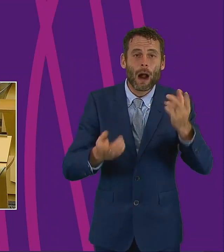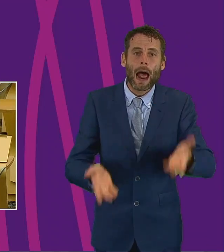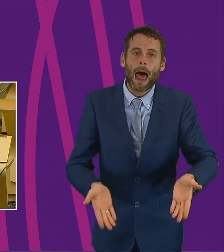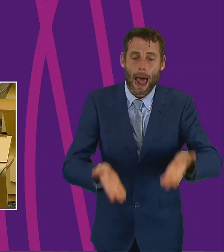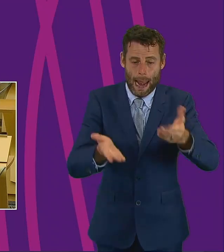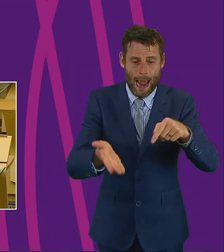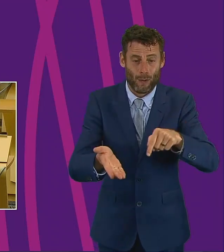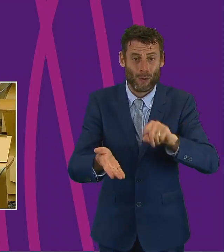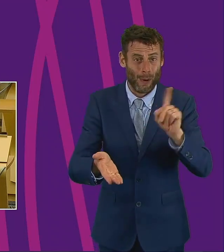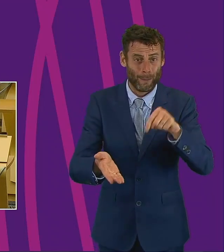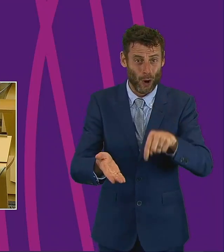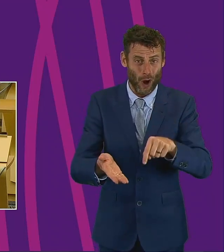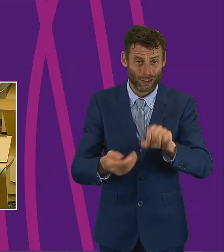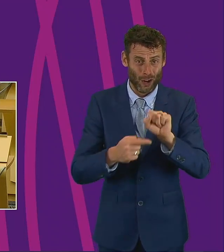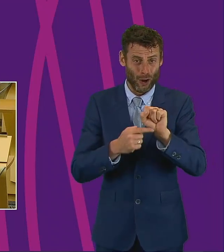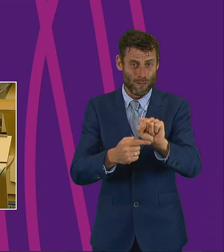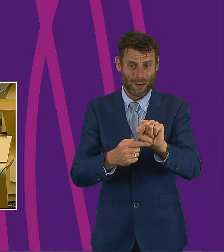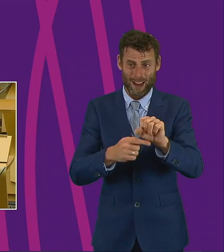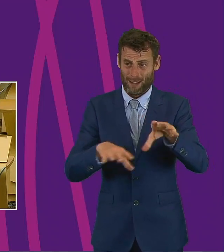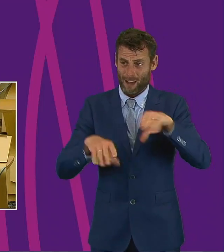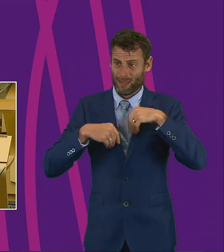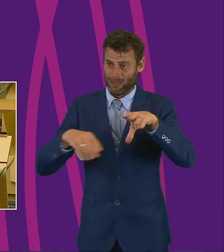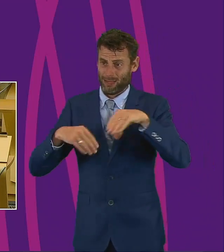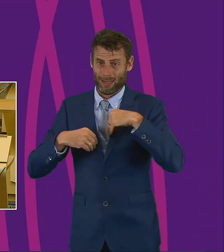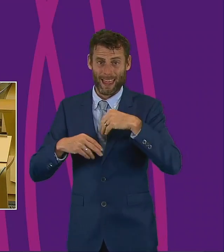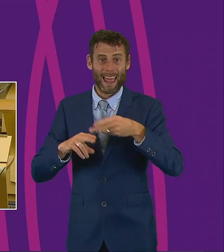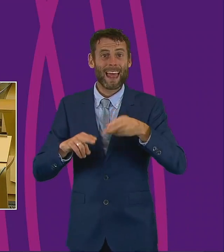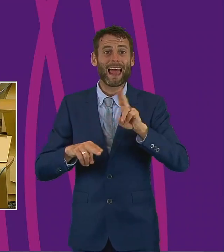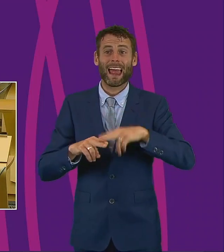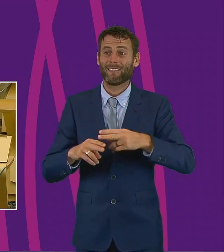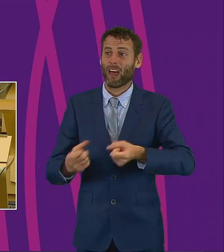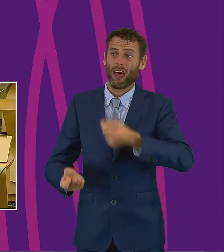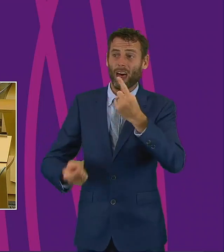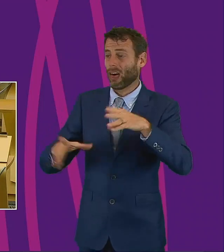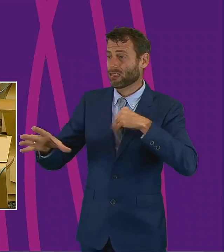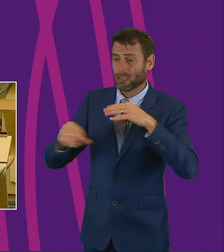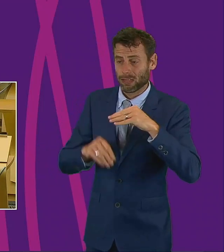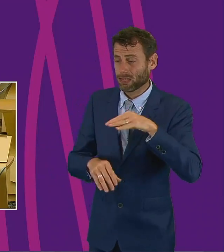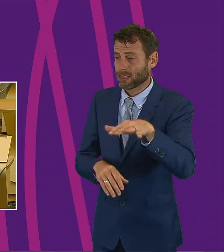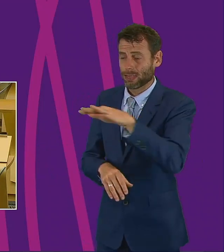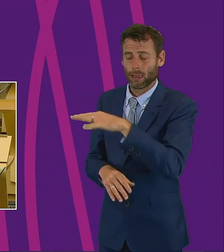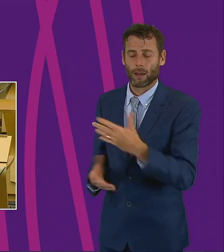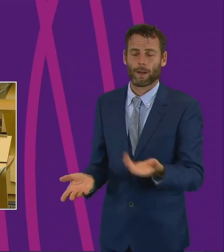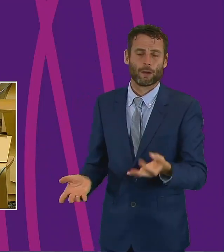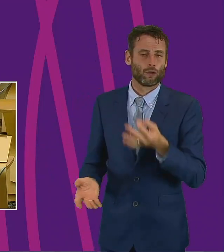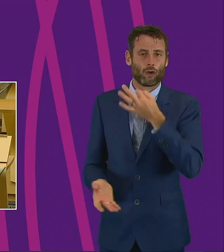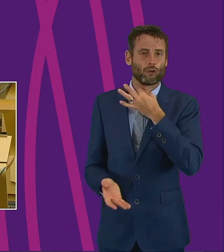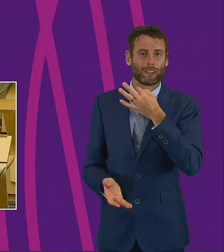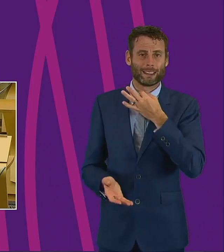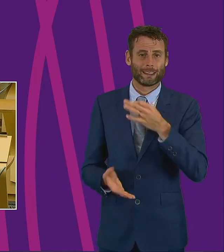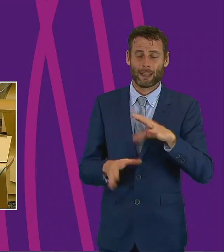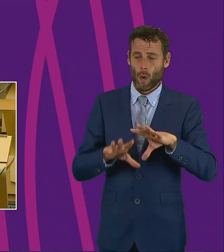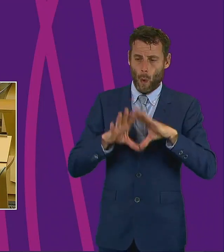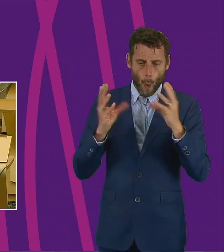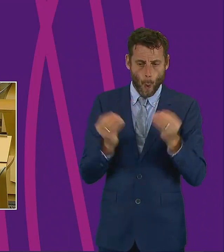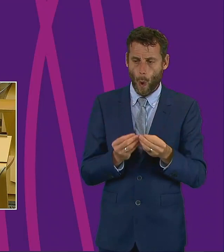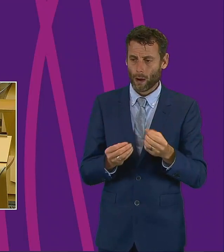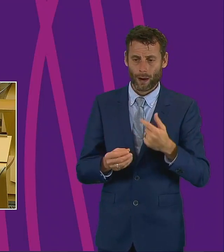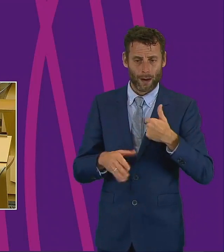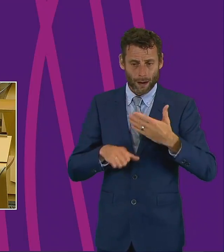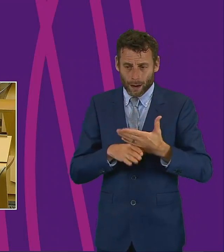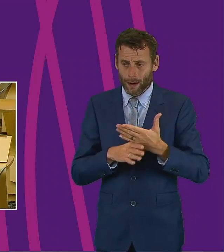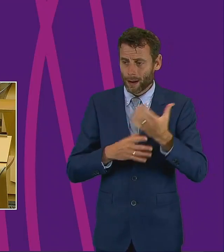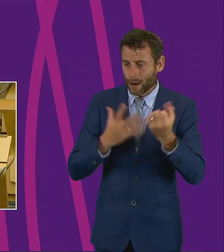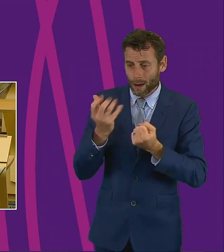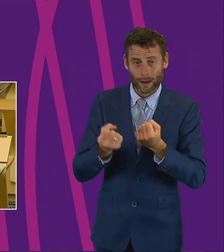human health, but also if we allow this virus to get out of control in any sector of our economy again, we risk sending those businesses backwards rather